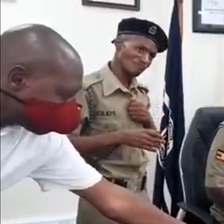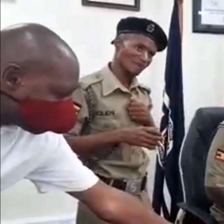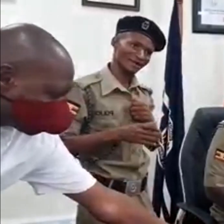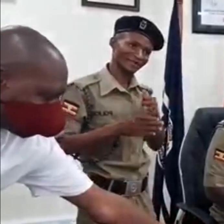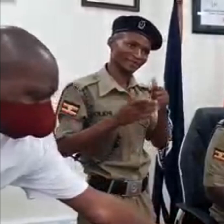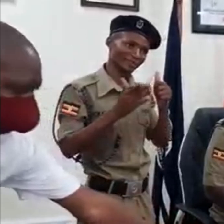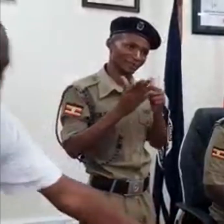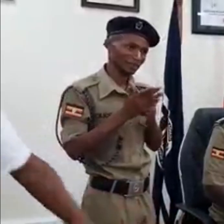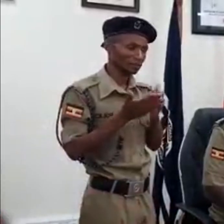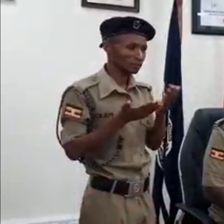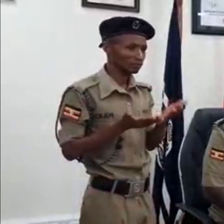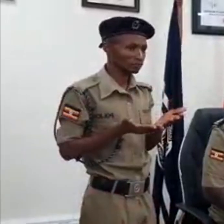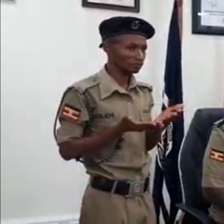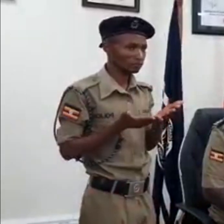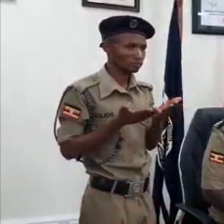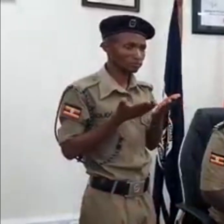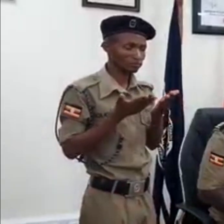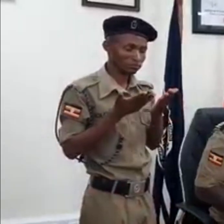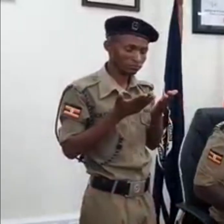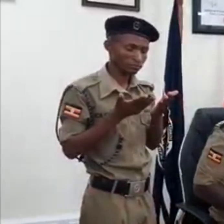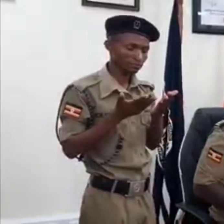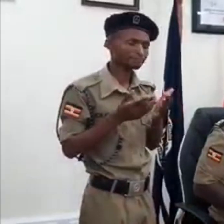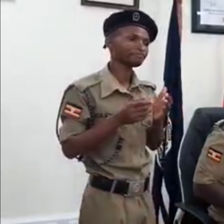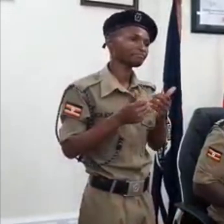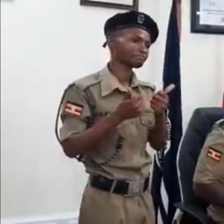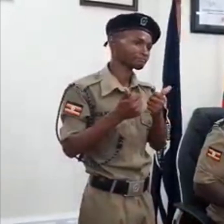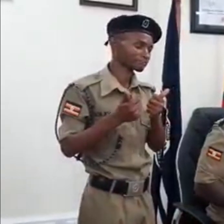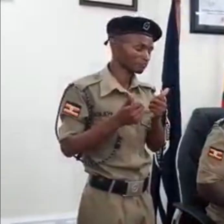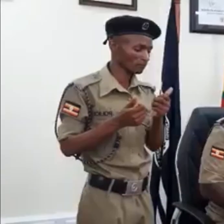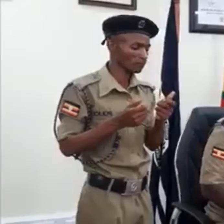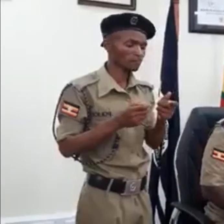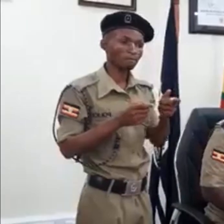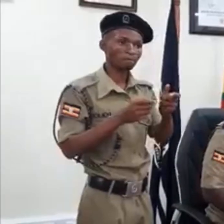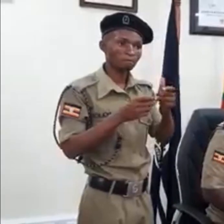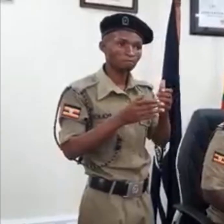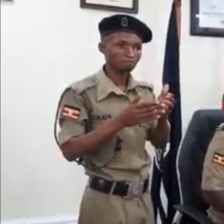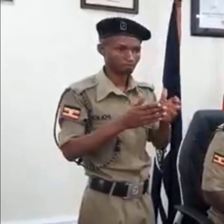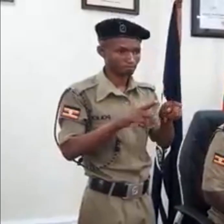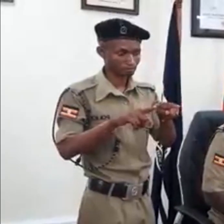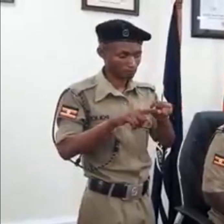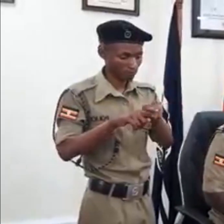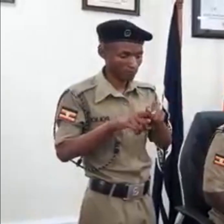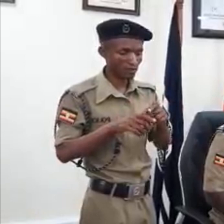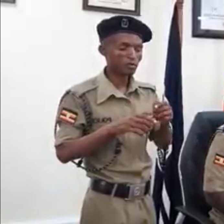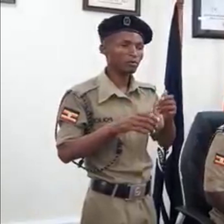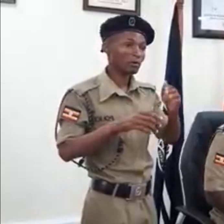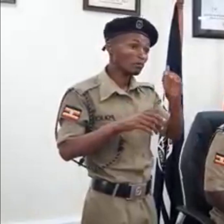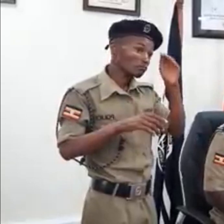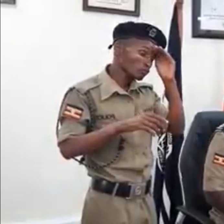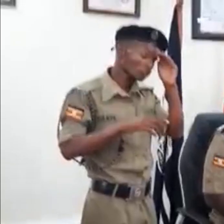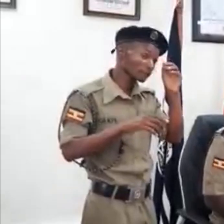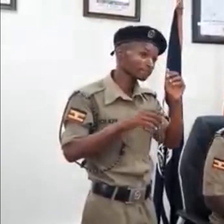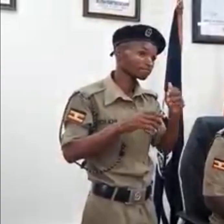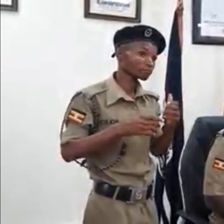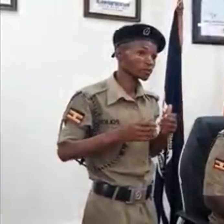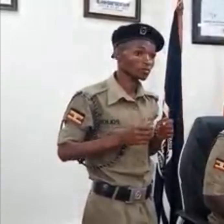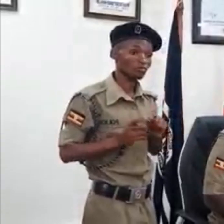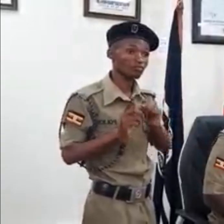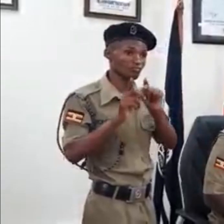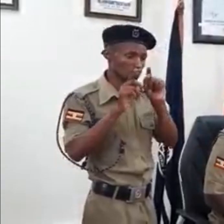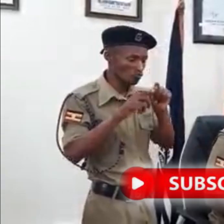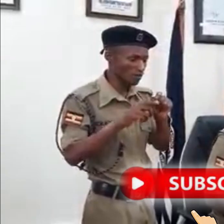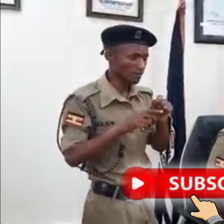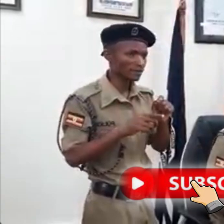well. In addition, we managed to foil attempted attacks in Hutenga